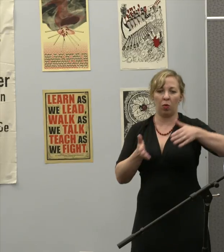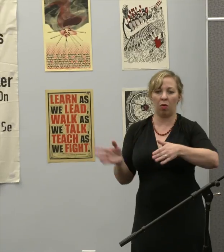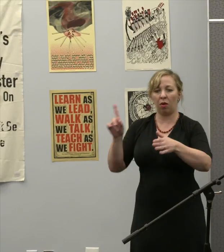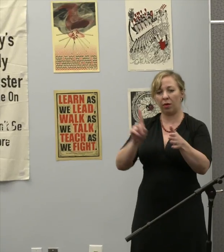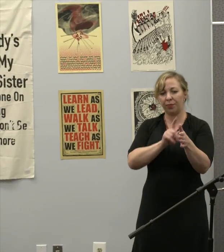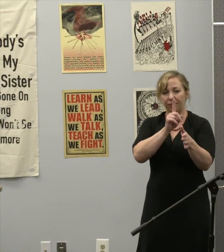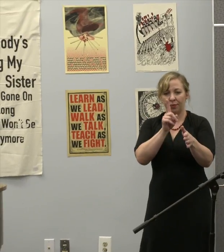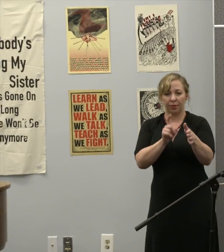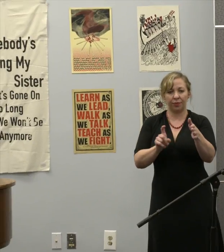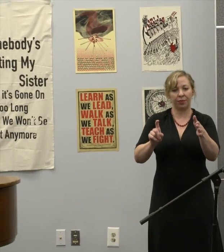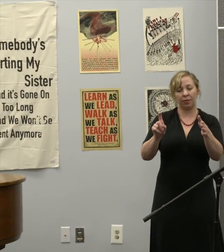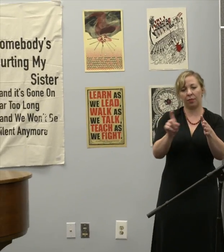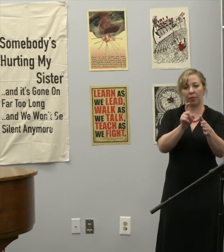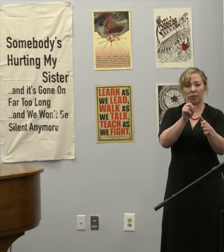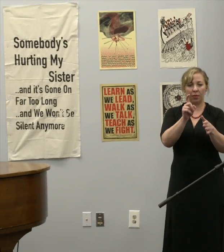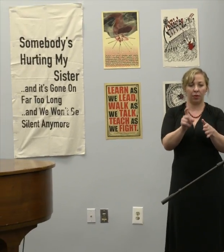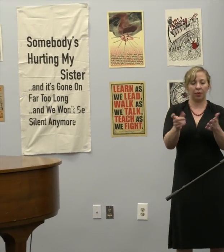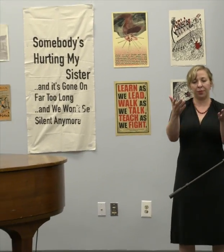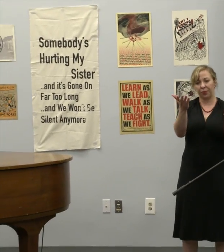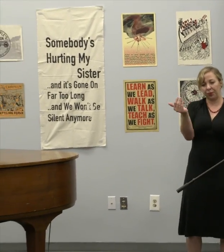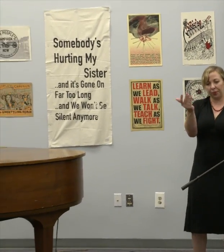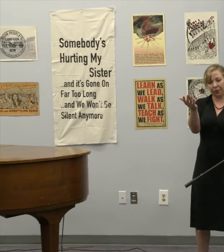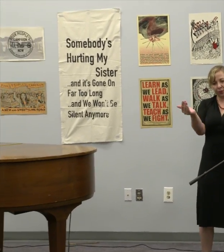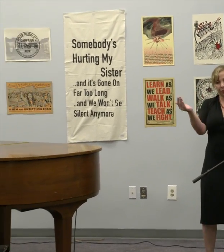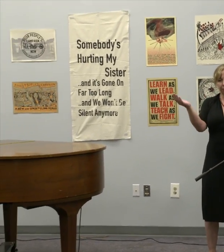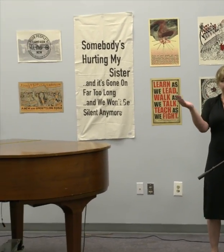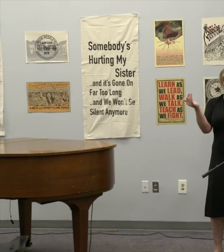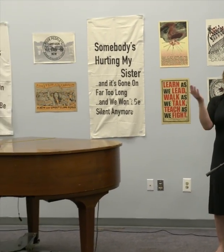Wade in the water, children.